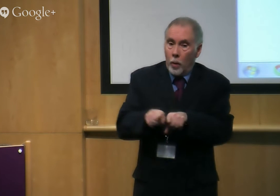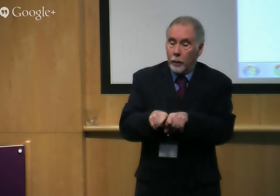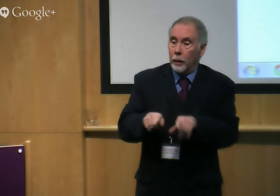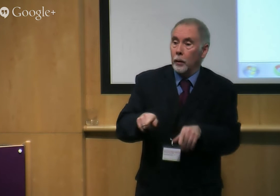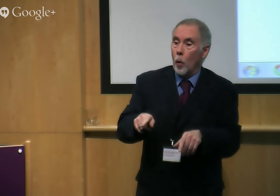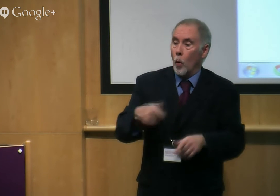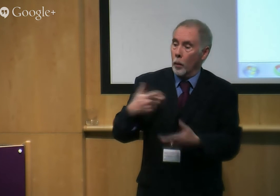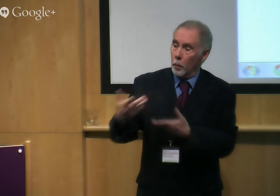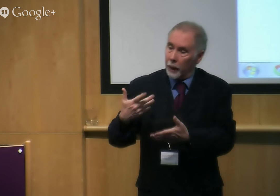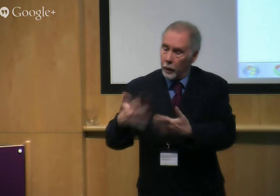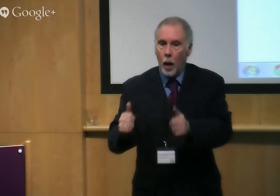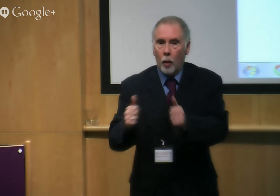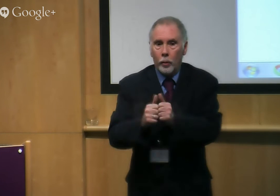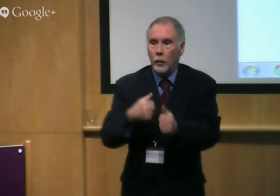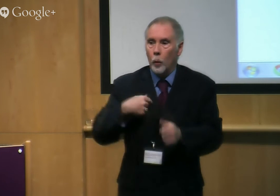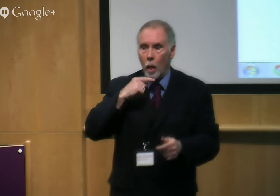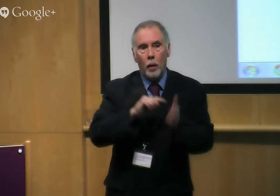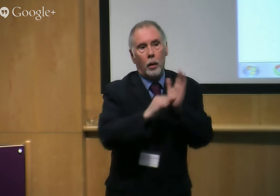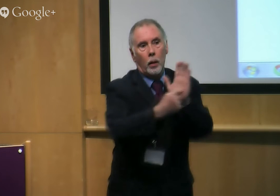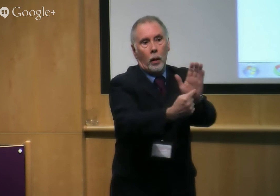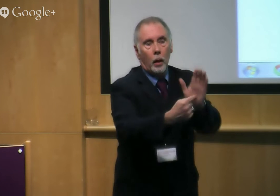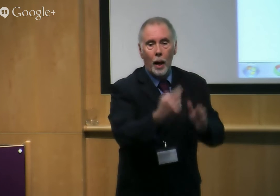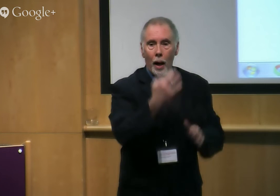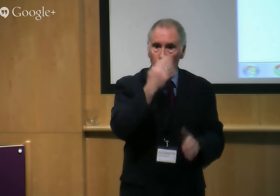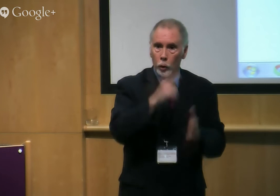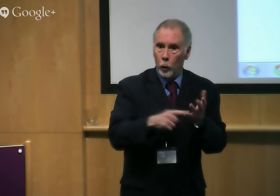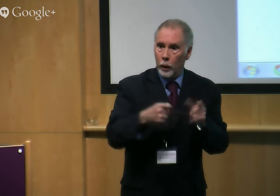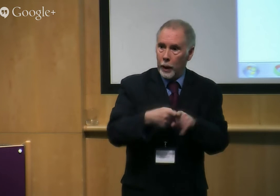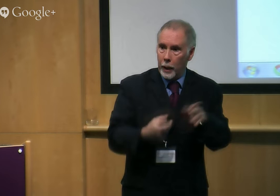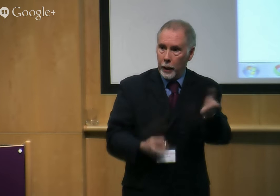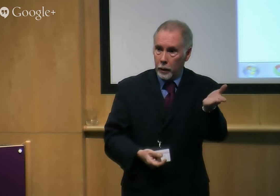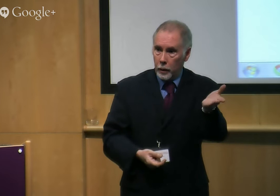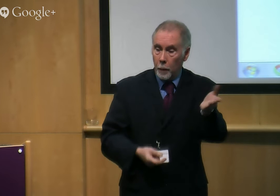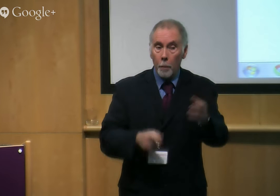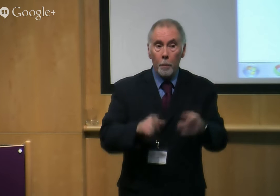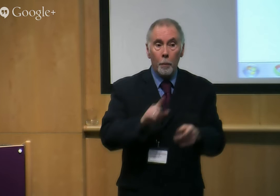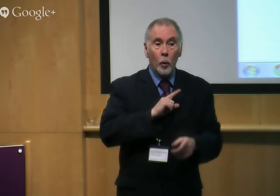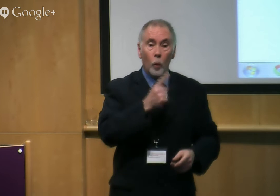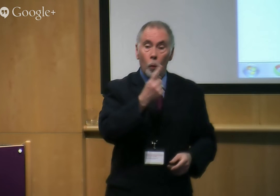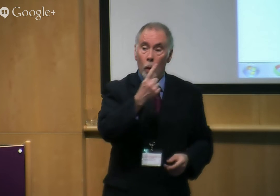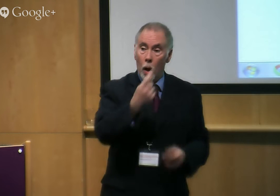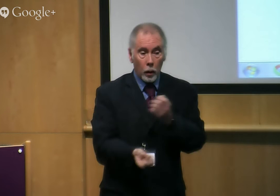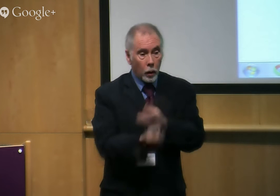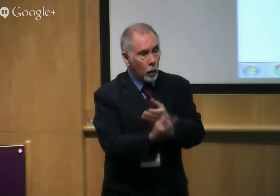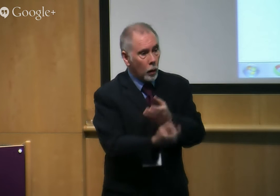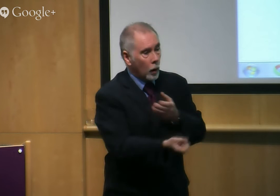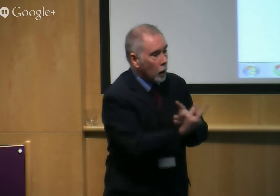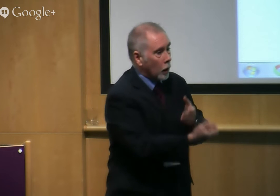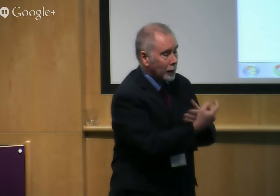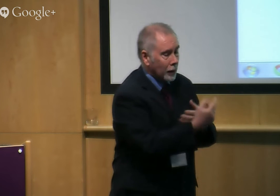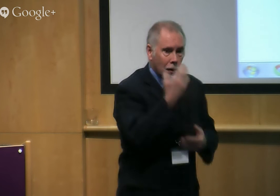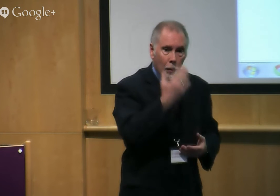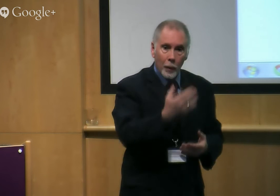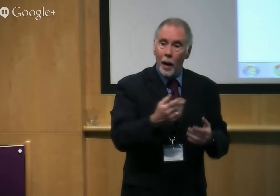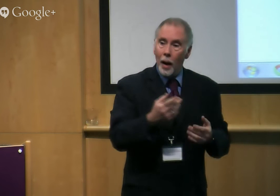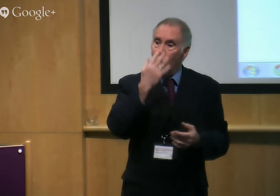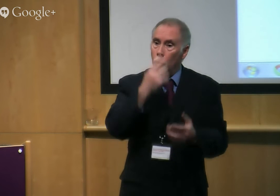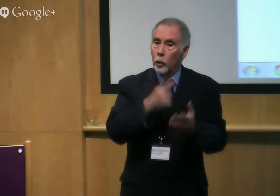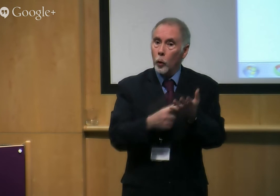that we have managed to put together, we will be sharing with ROD, and we will also be sharing with Age UK, because something that we see